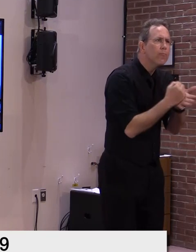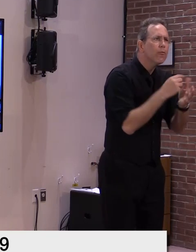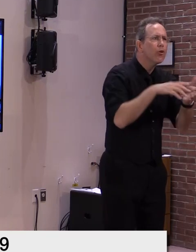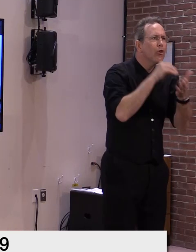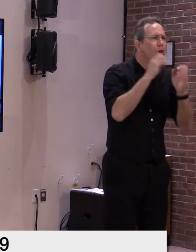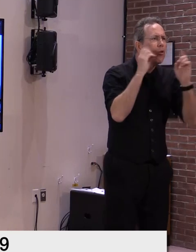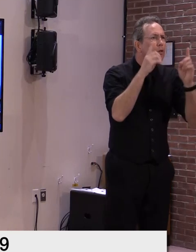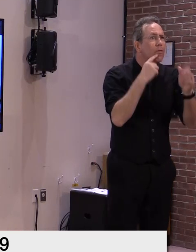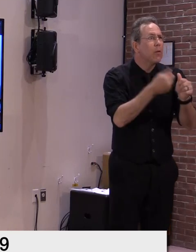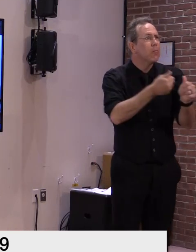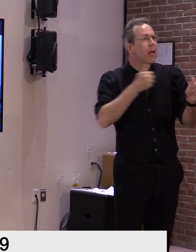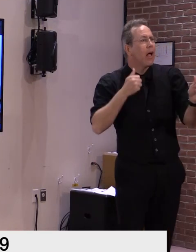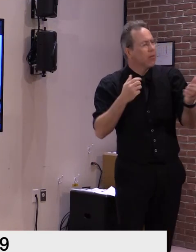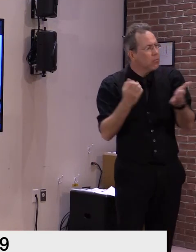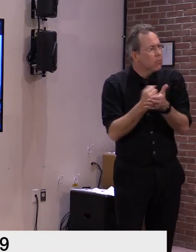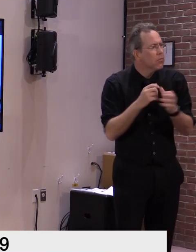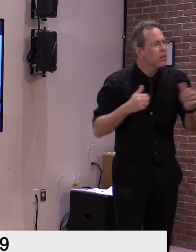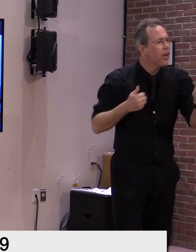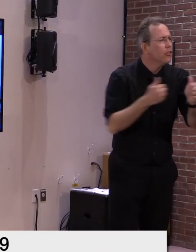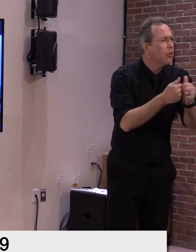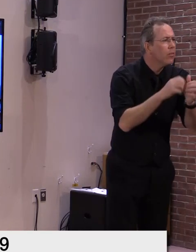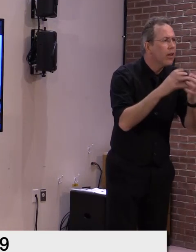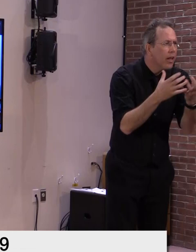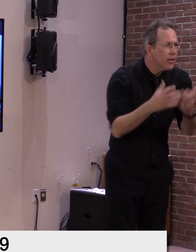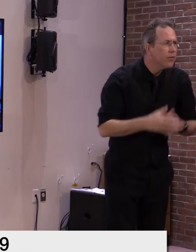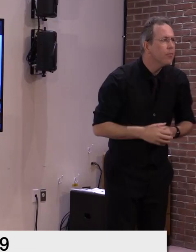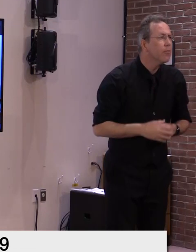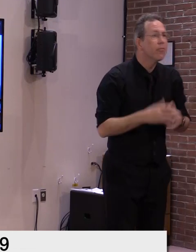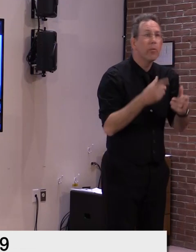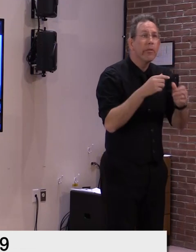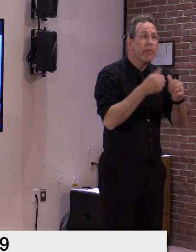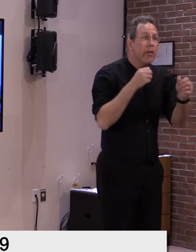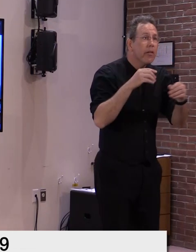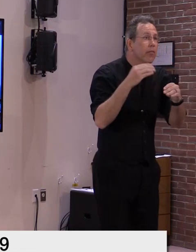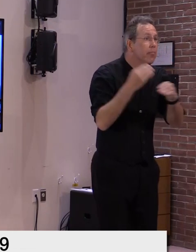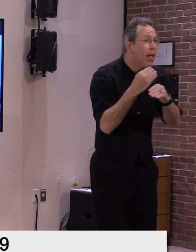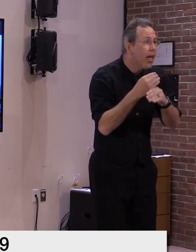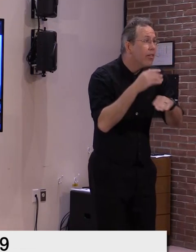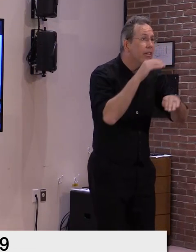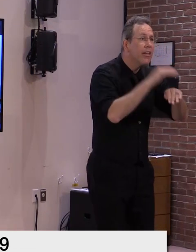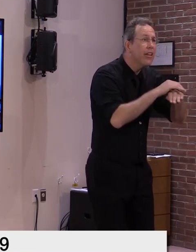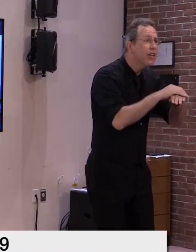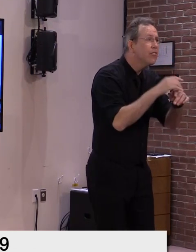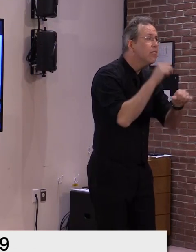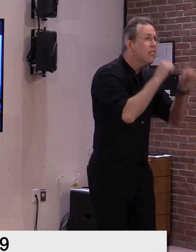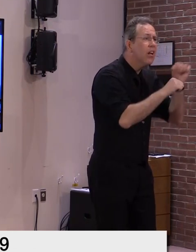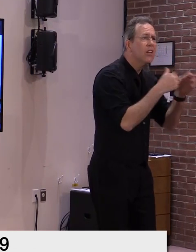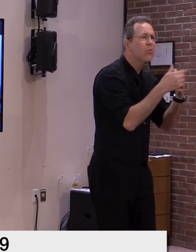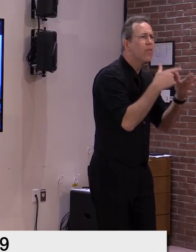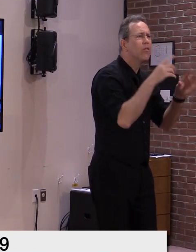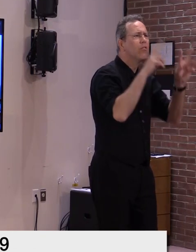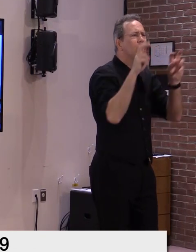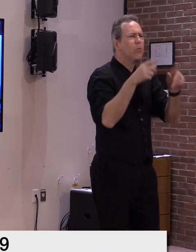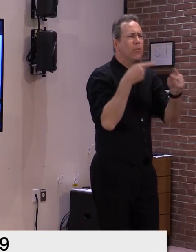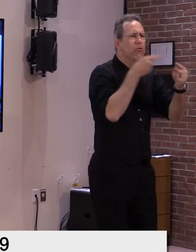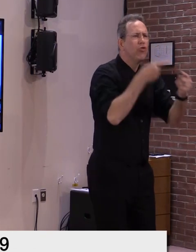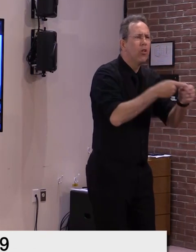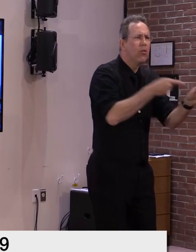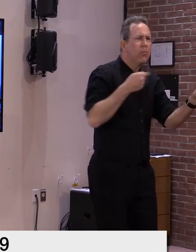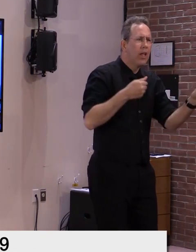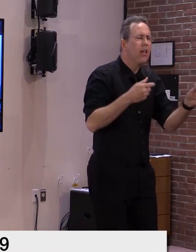it's social studies, math, whatever it may be. And I hope that this funding will be able to expand that program and make it more